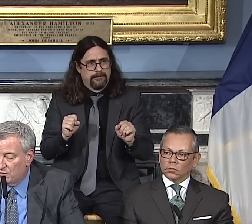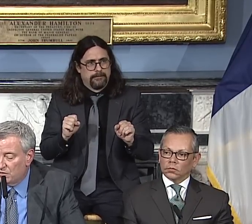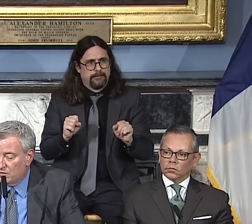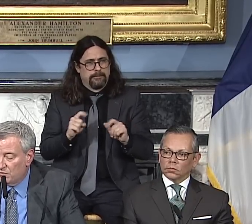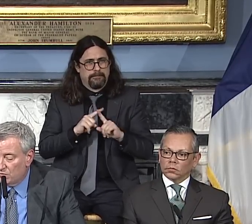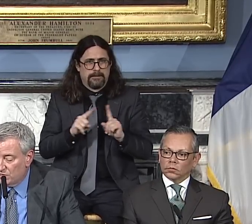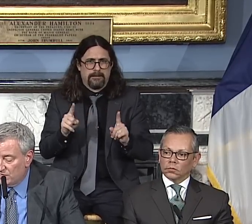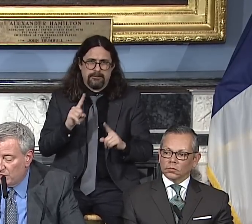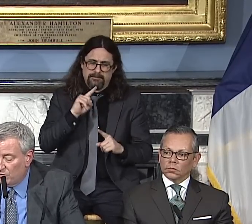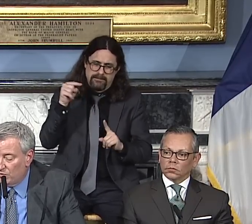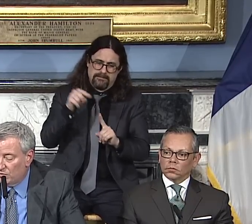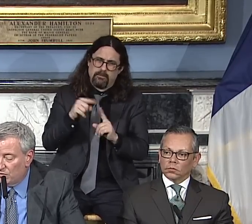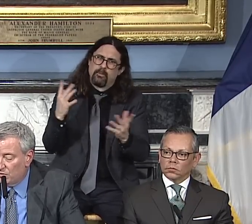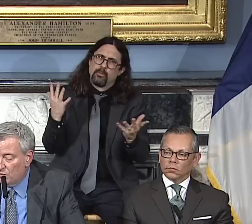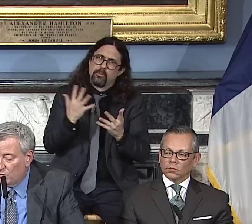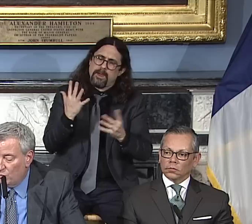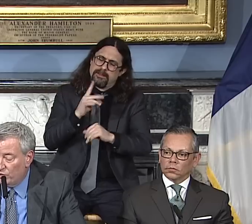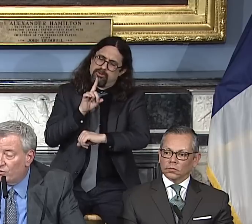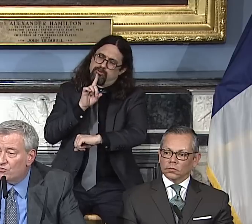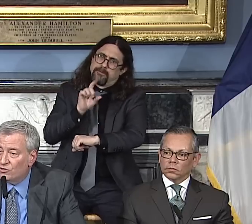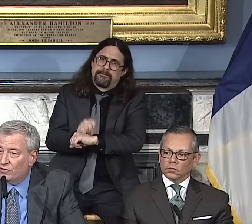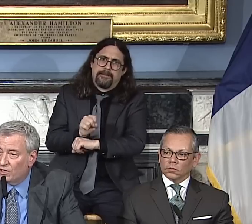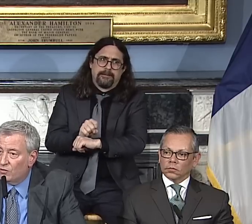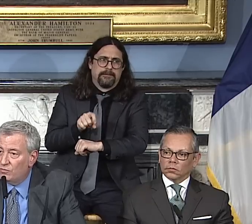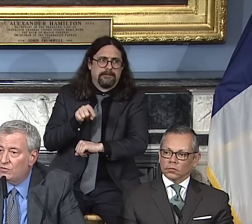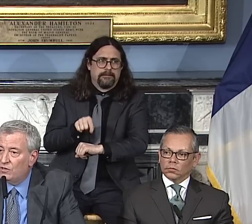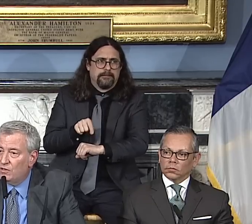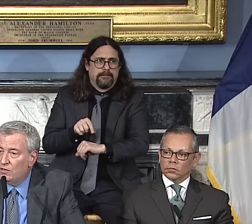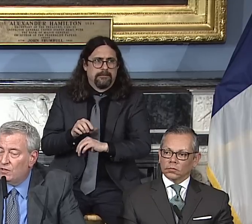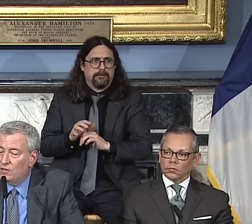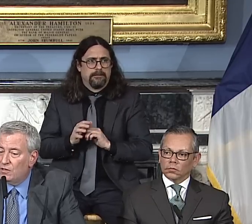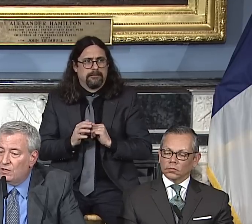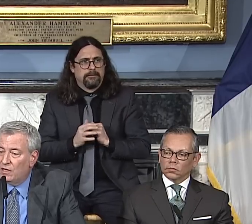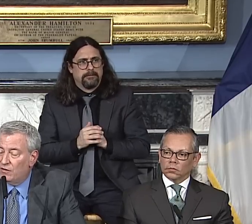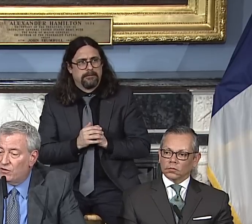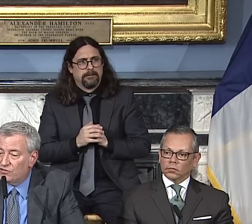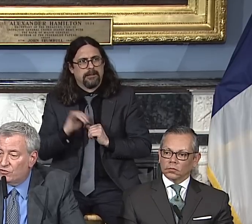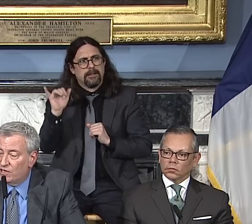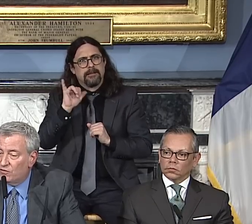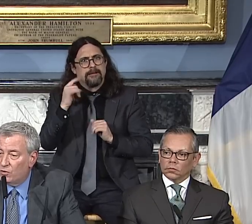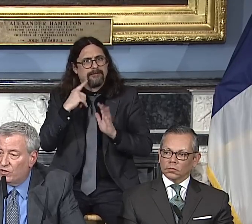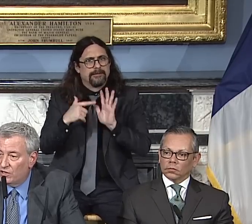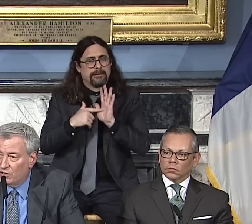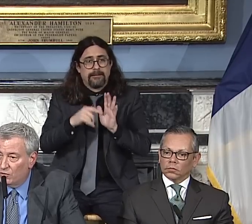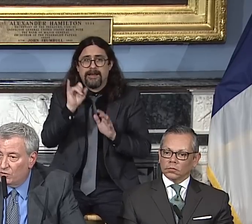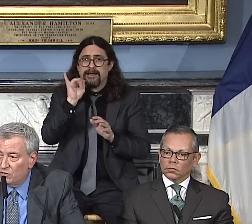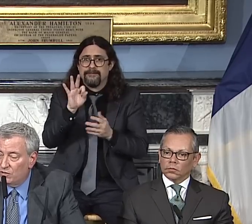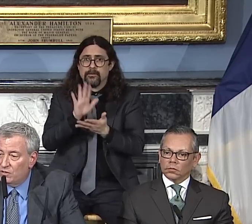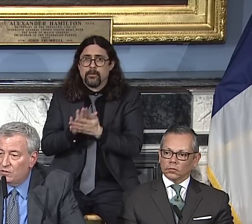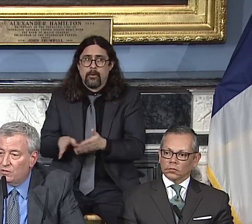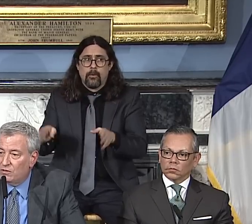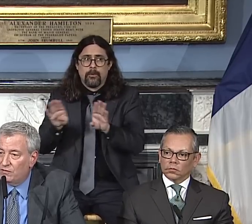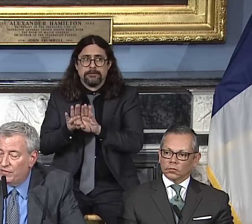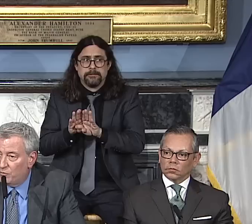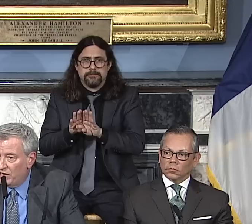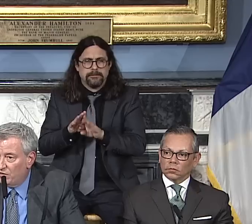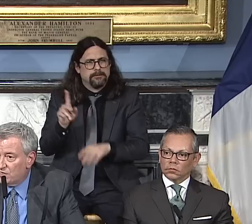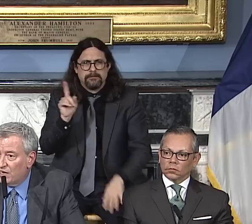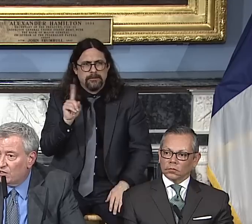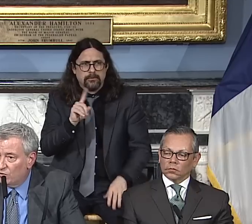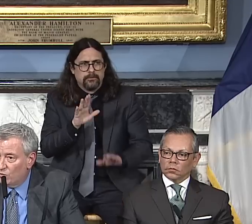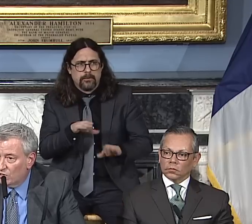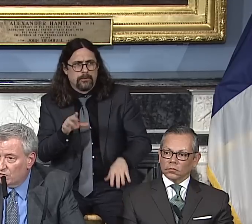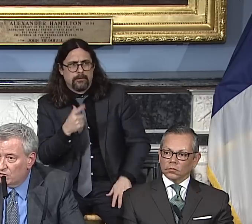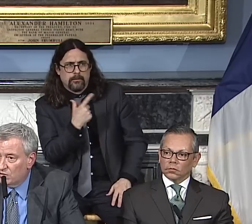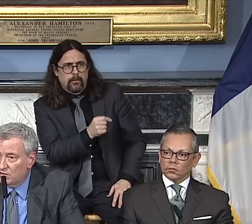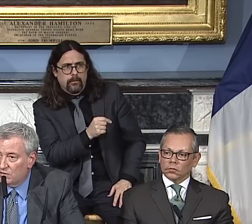ways. For example, where do our children go? And if our children have nowhere to go, then their parents